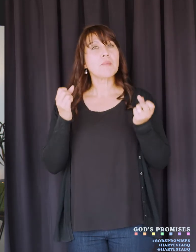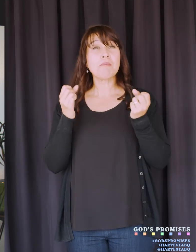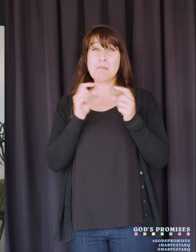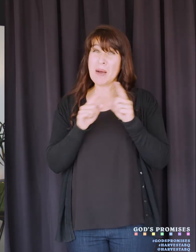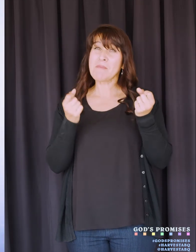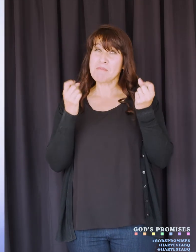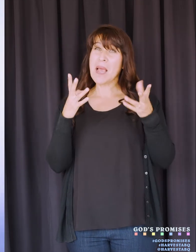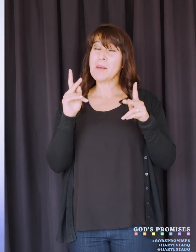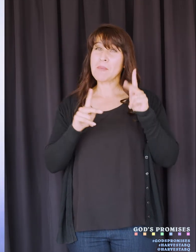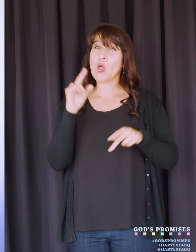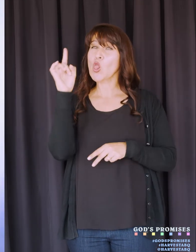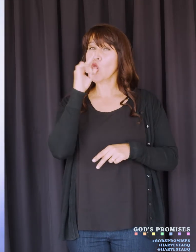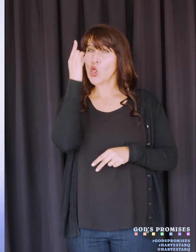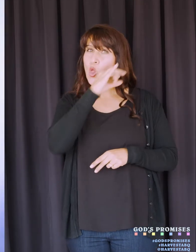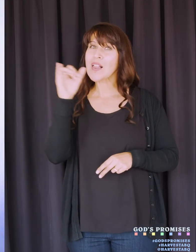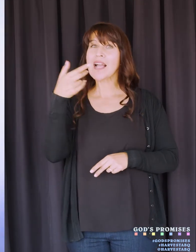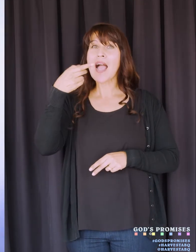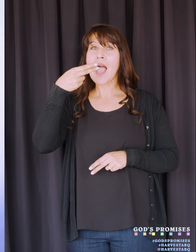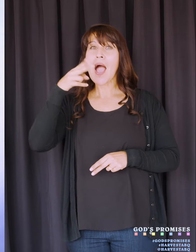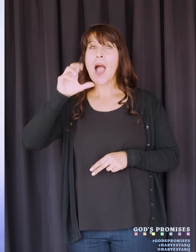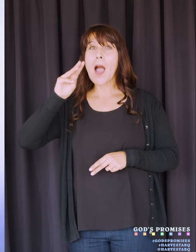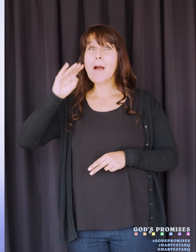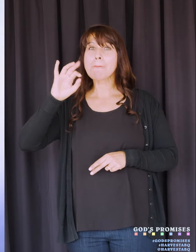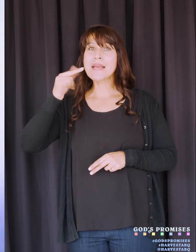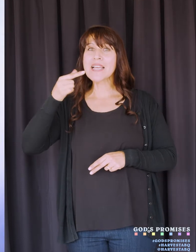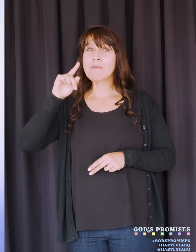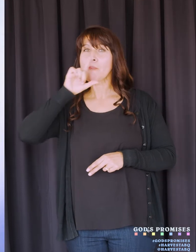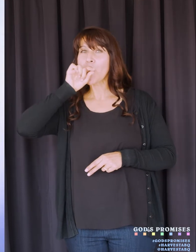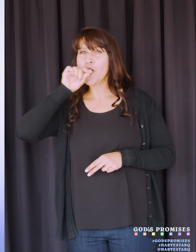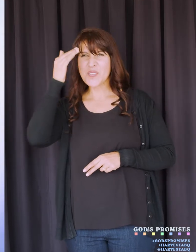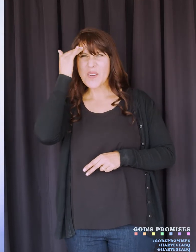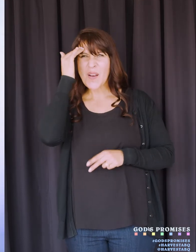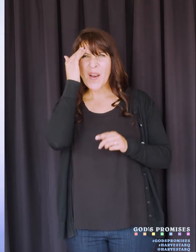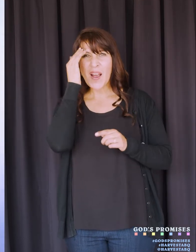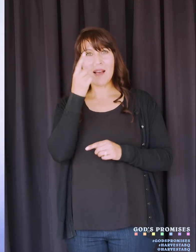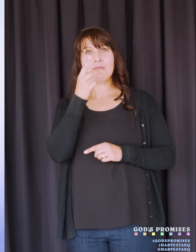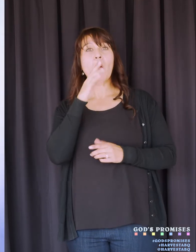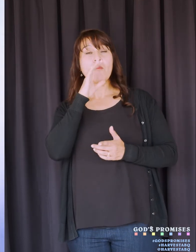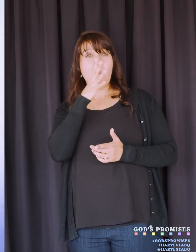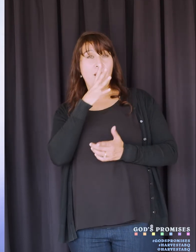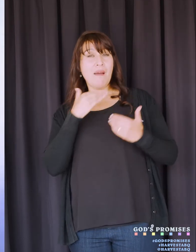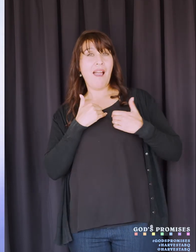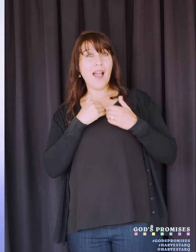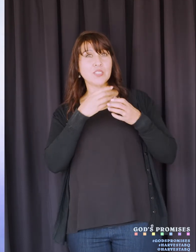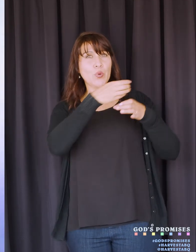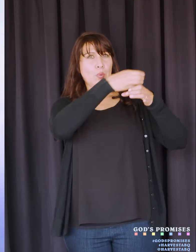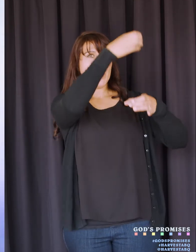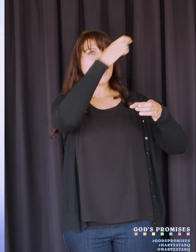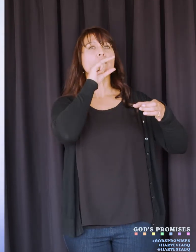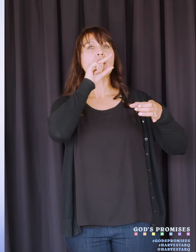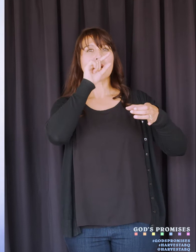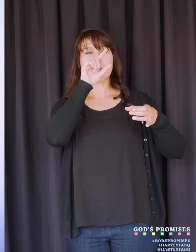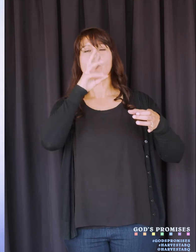a hummingbird. Not an eagle, but a hummingbird. My mom has a hummingbird feeder outside of the kitchen window. So we've